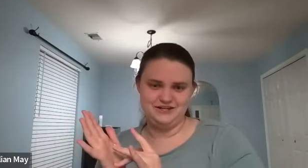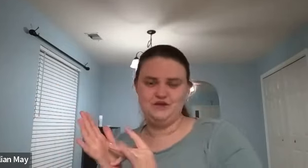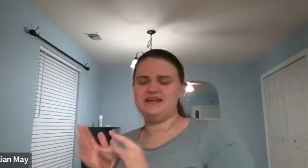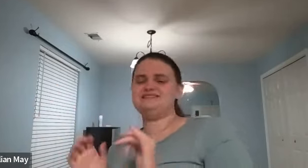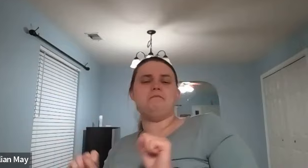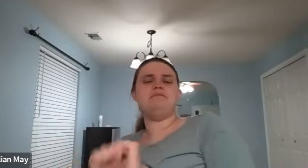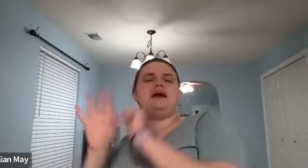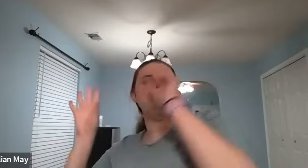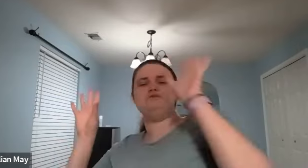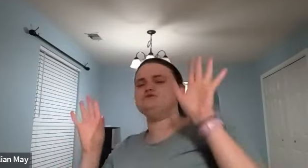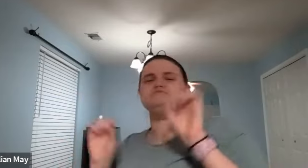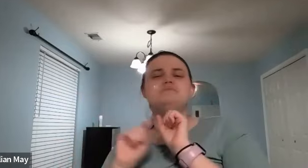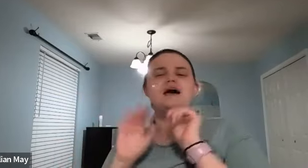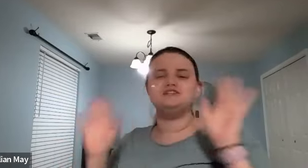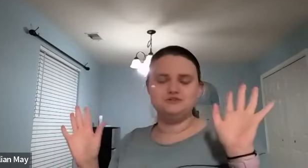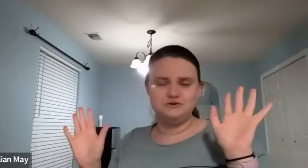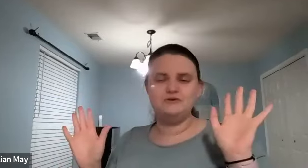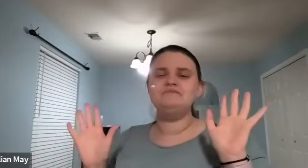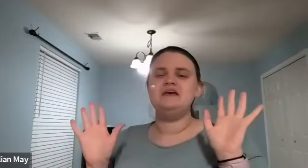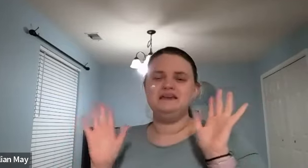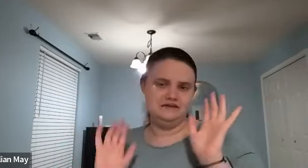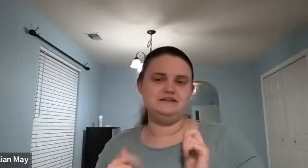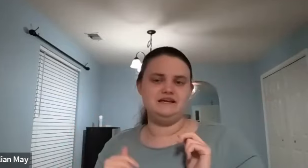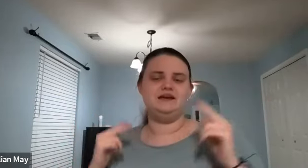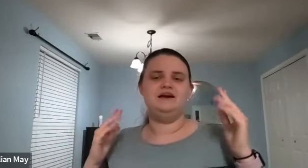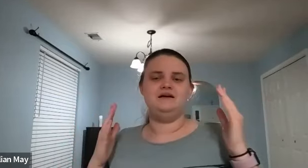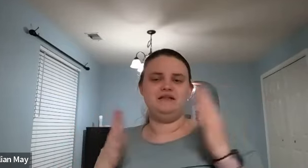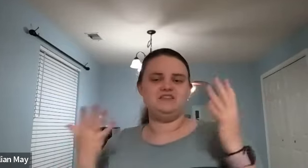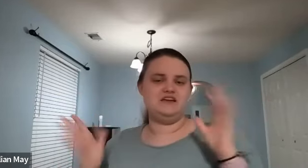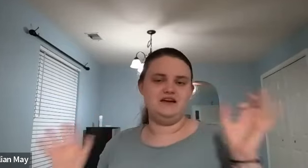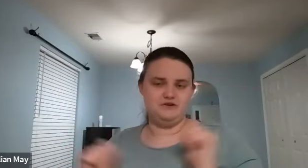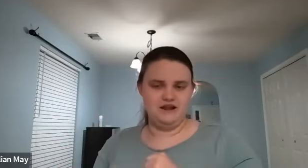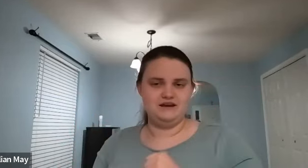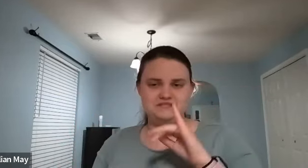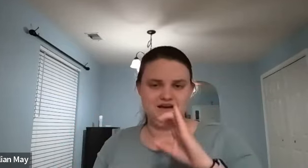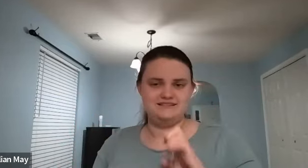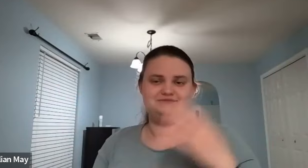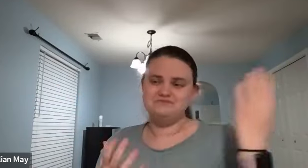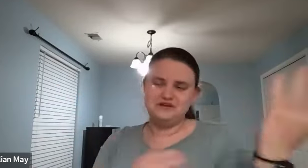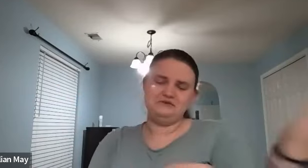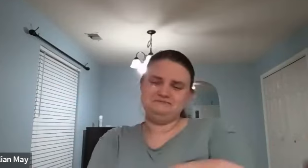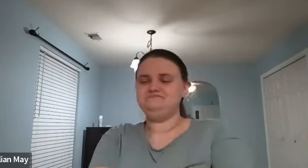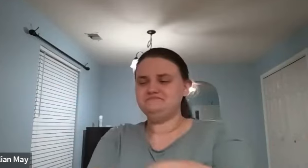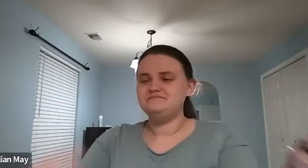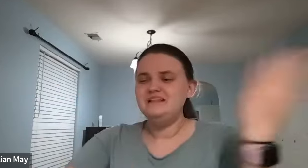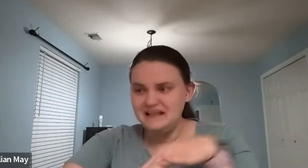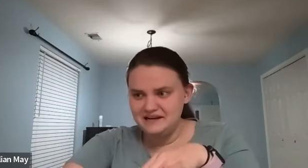know, that's the most magical healing like thing ever created was ice. So,